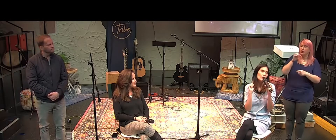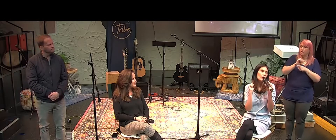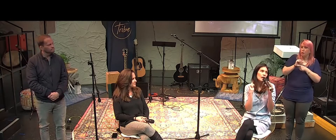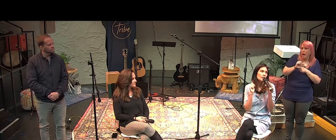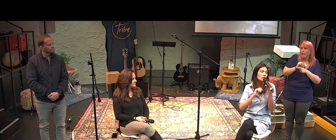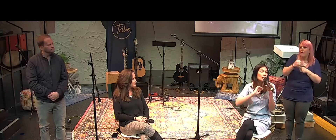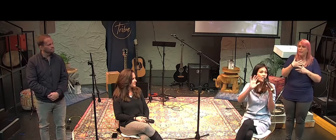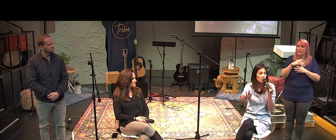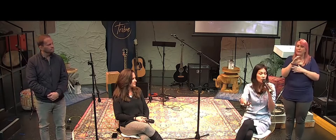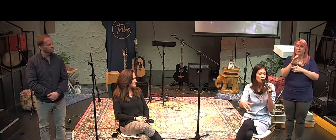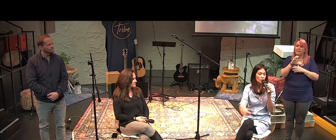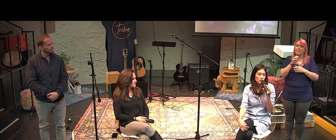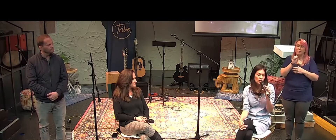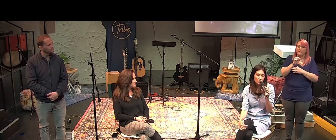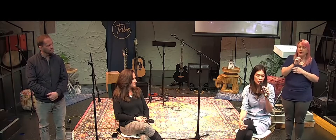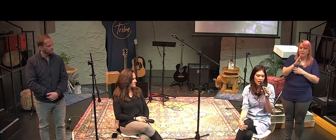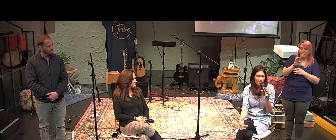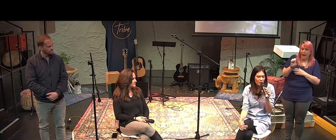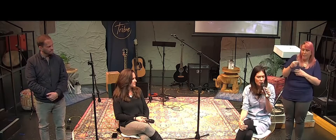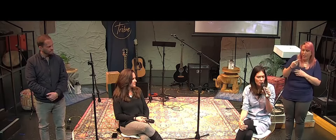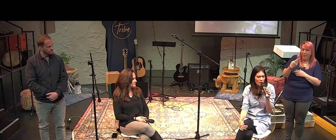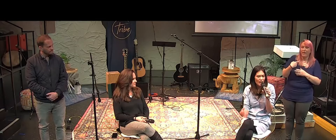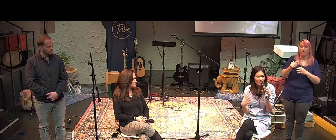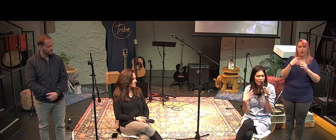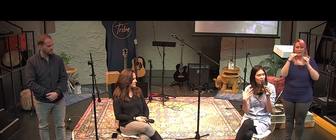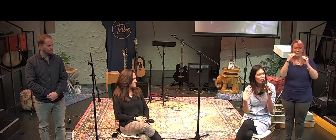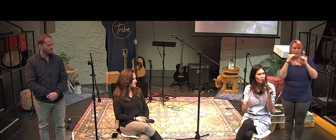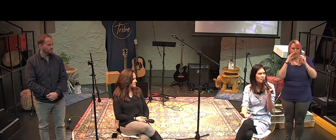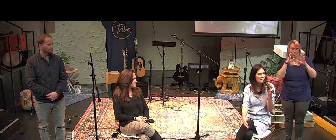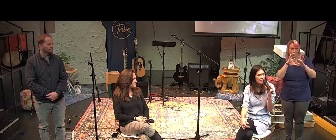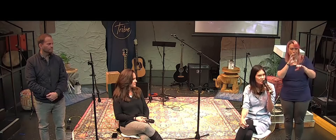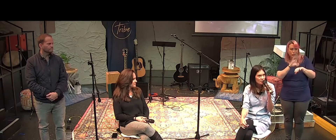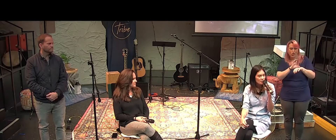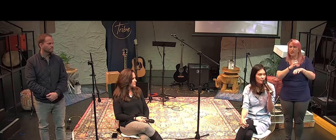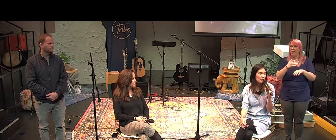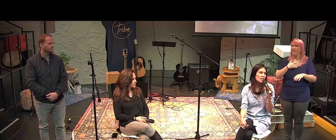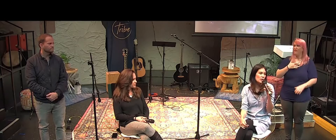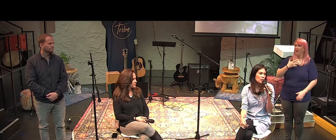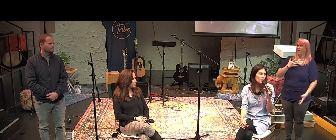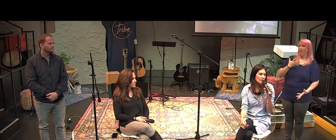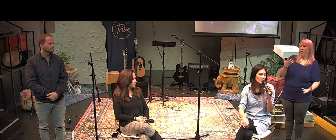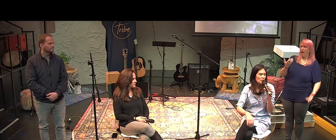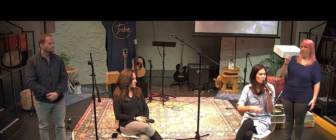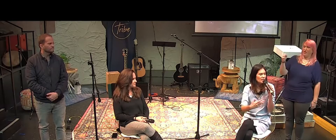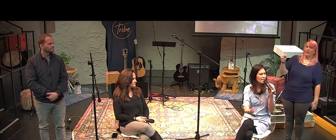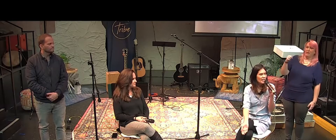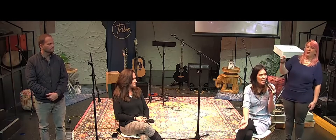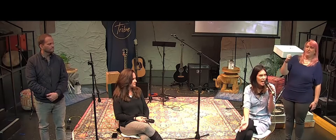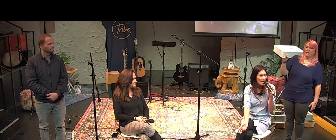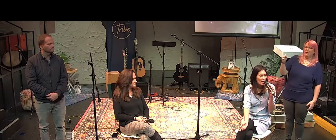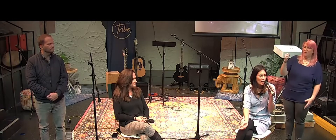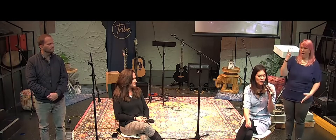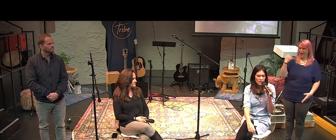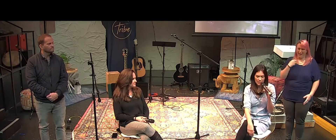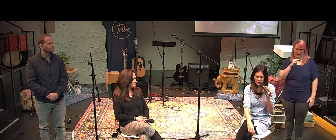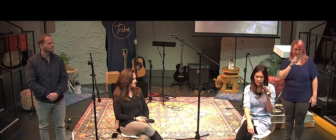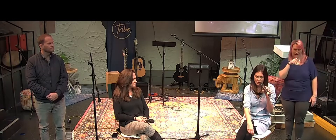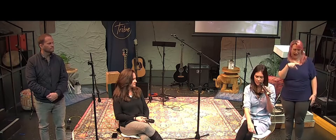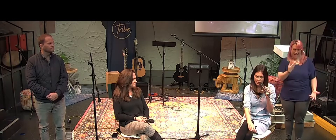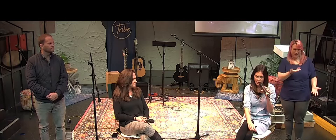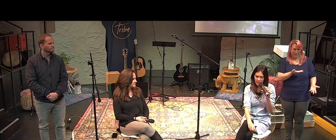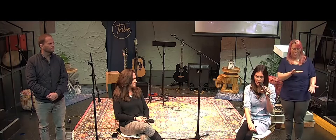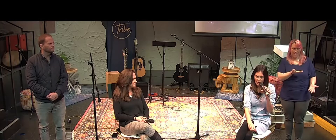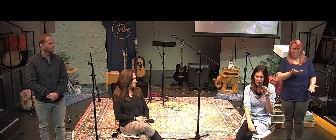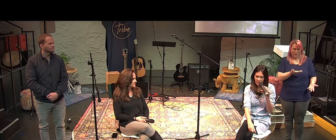Sabbathing. He started teaching it to our church. And I remember that I felt a lot of resistance because he would be taking naps